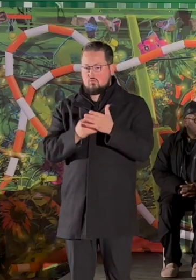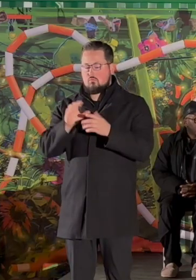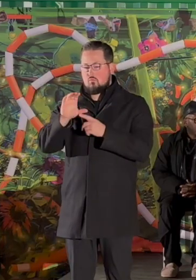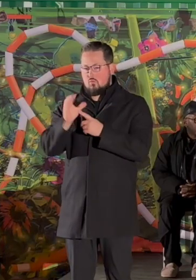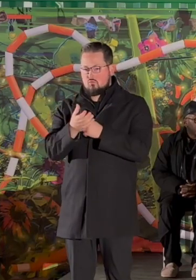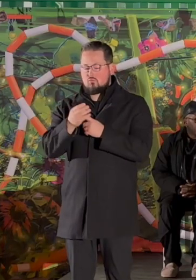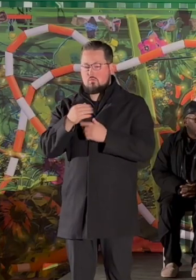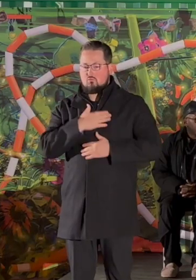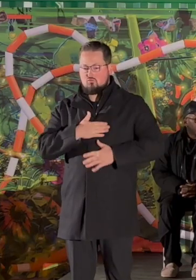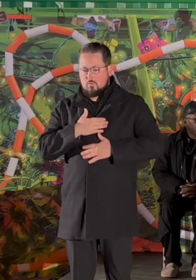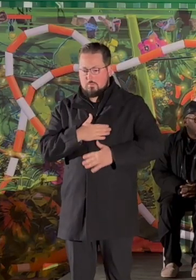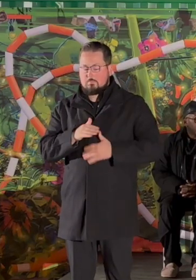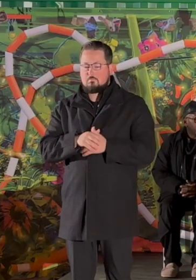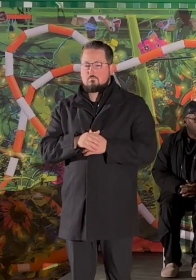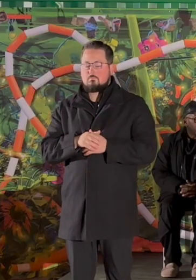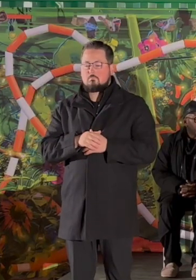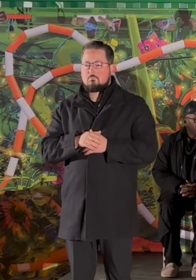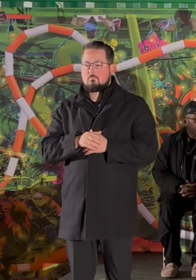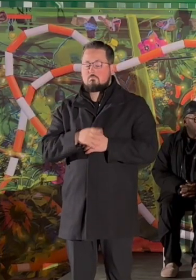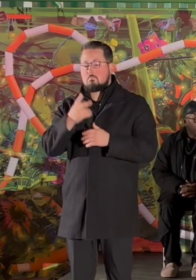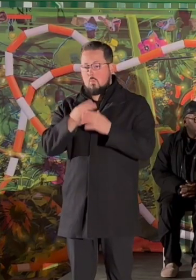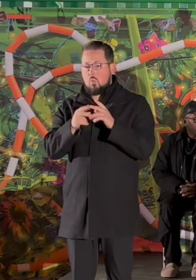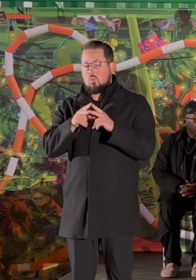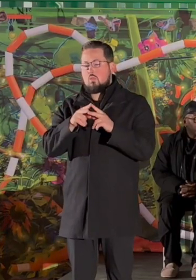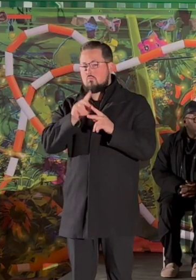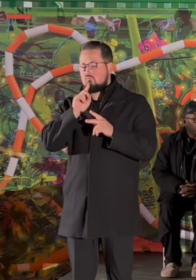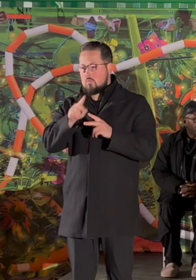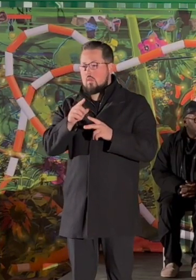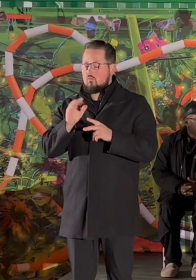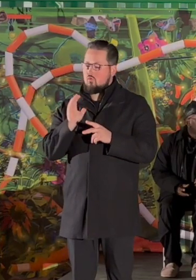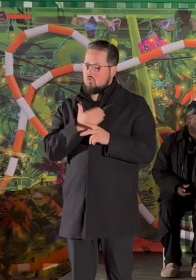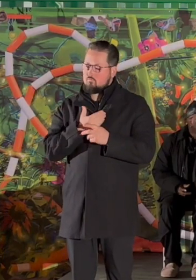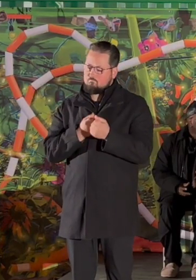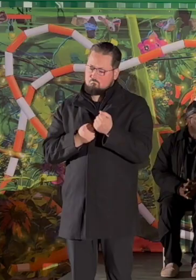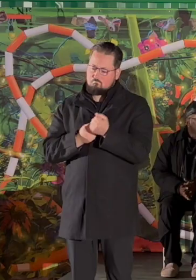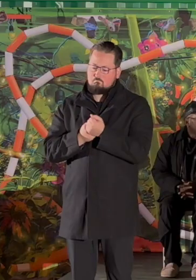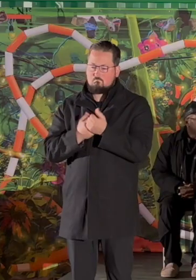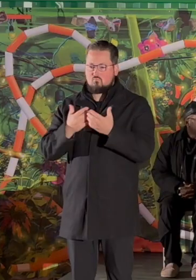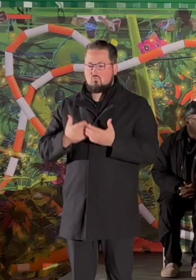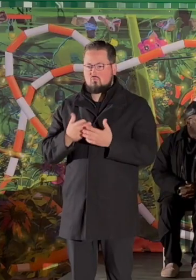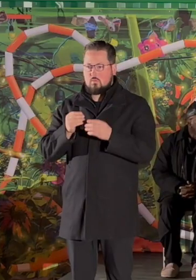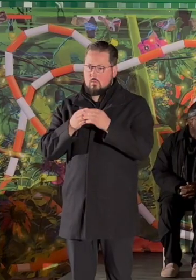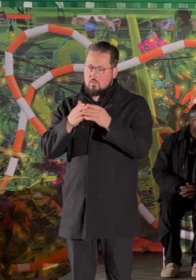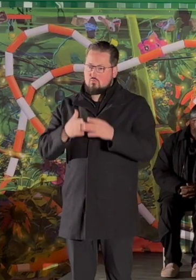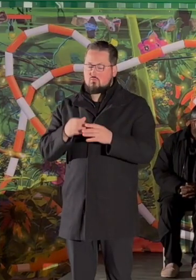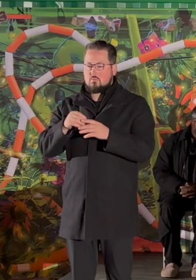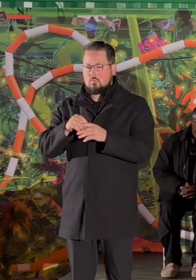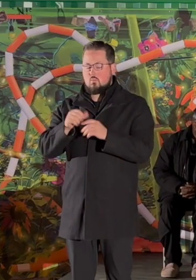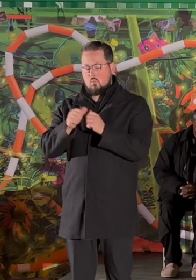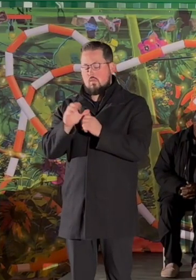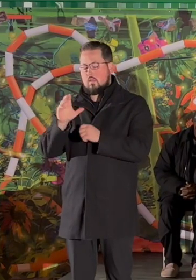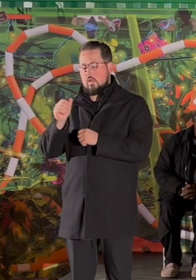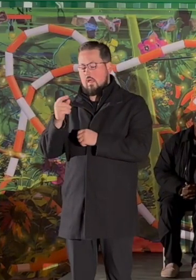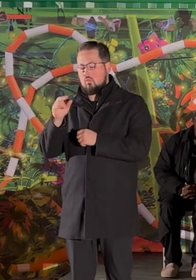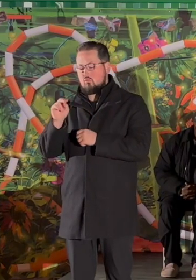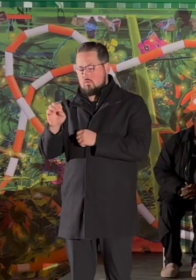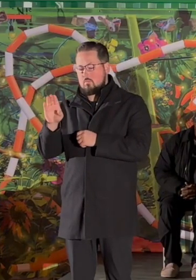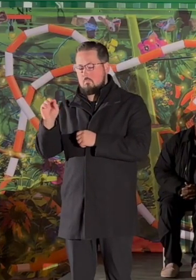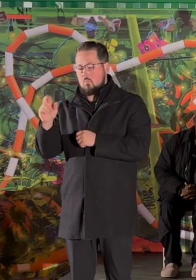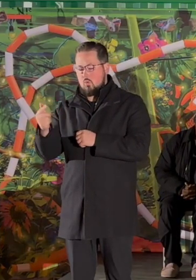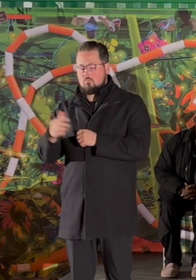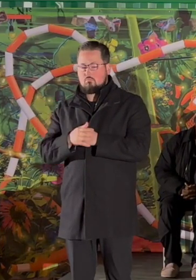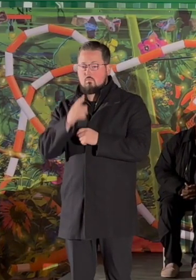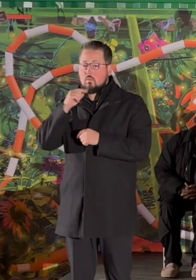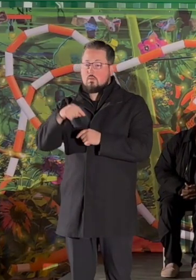and Entertainment, both of whom have been our right-hand chief leaders along with Catherine Borg. Through this